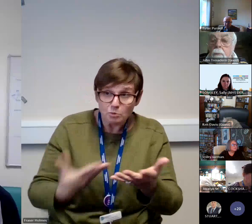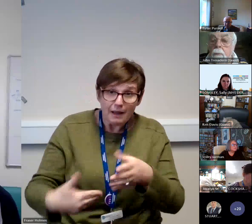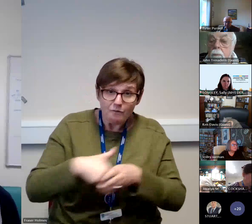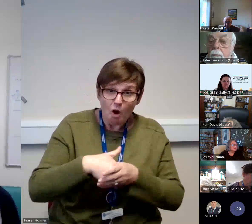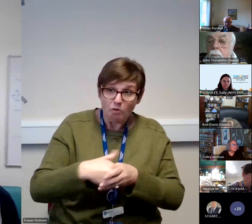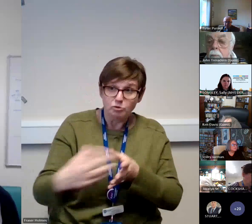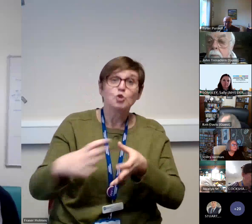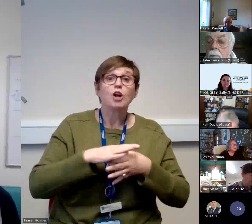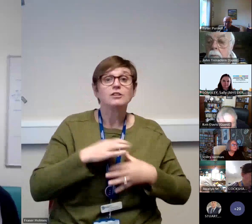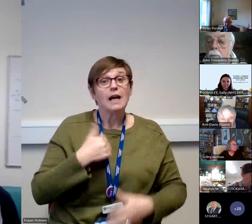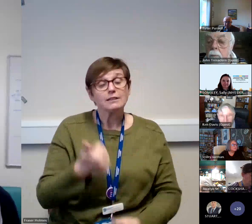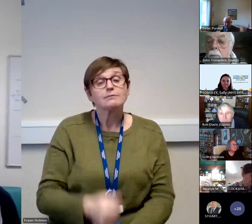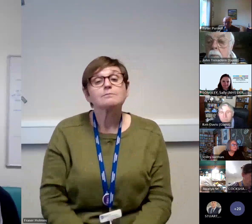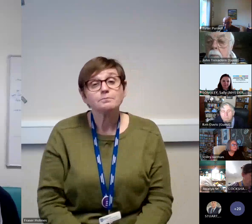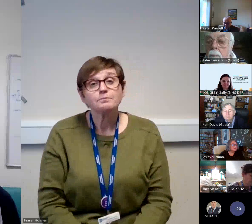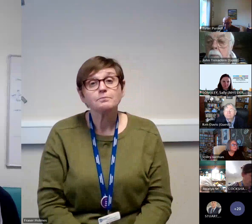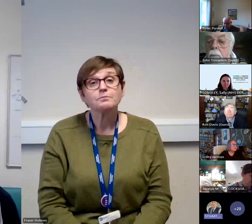in touch.